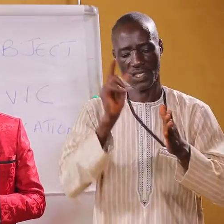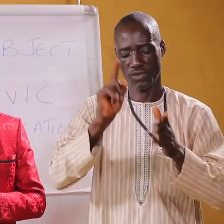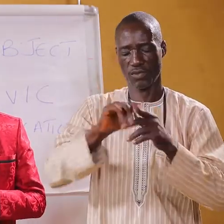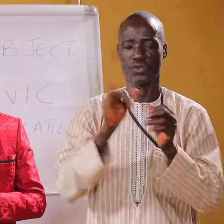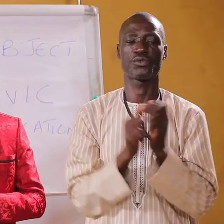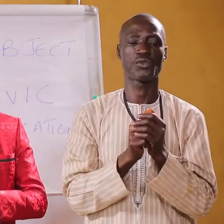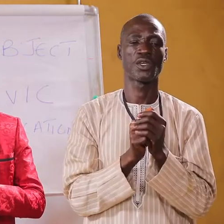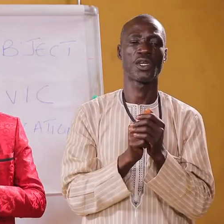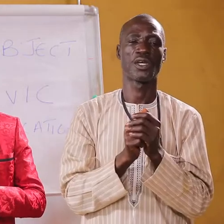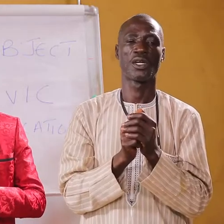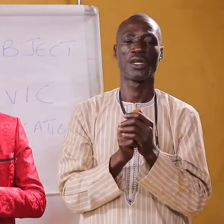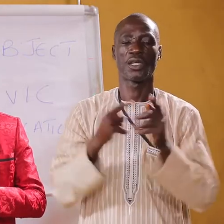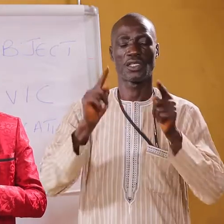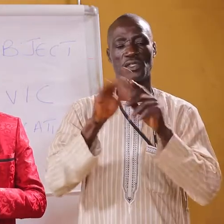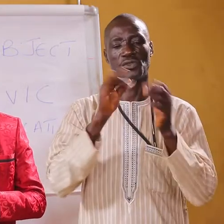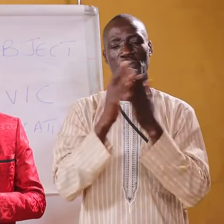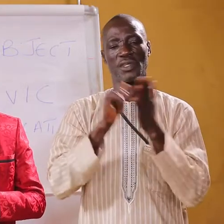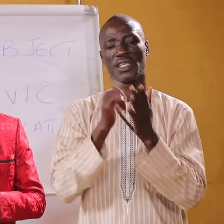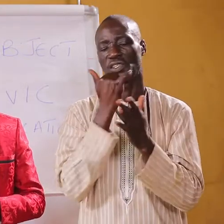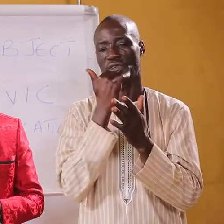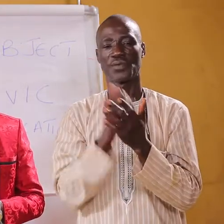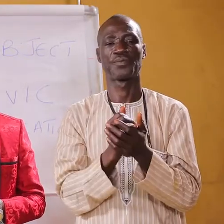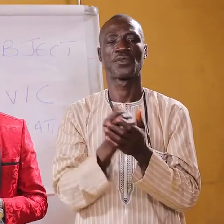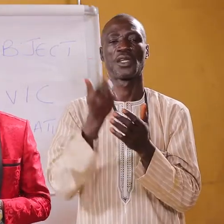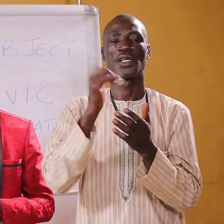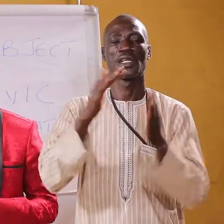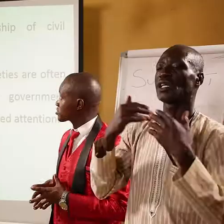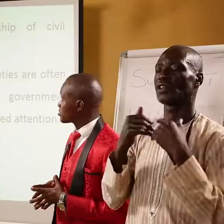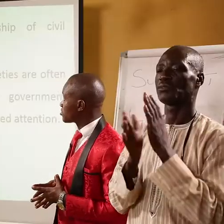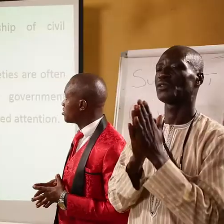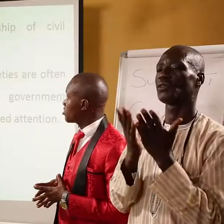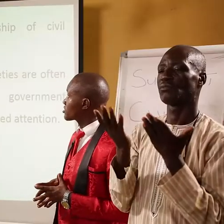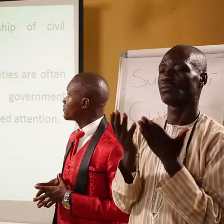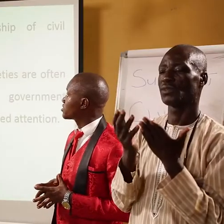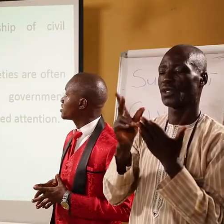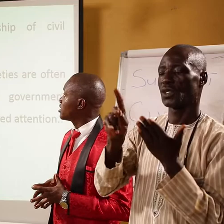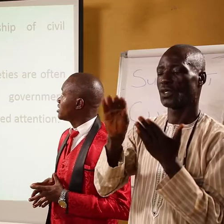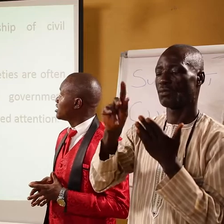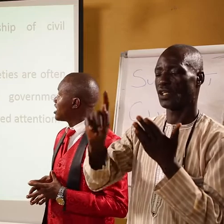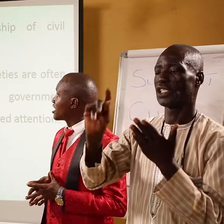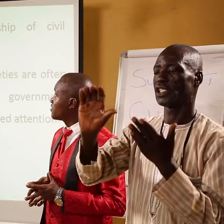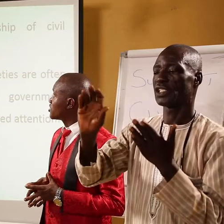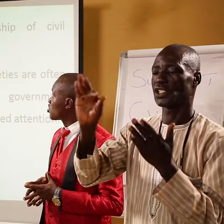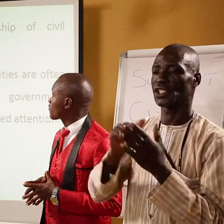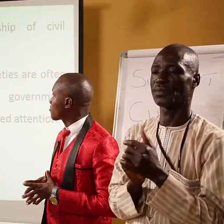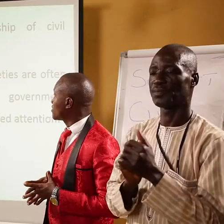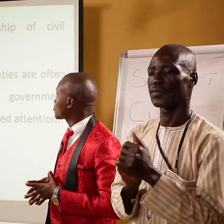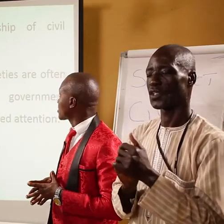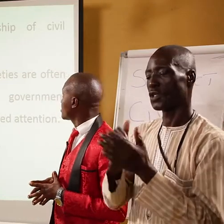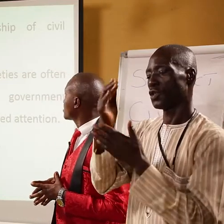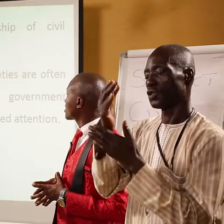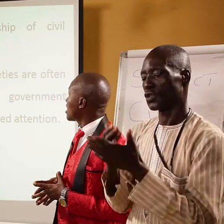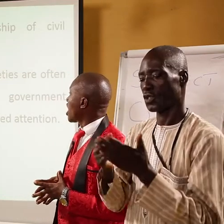objectives. Most civil societies have now become political in nature. Number 7, the activists of some